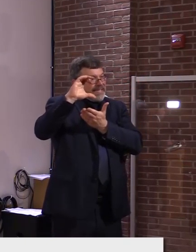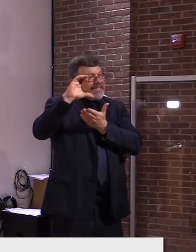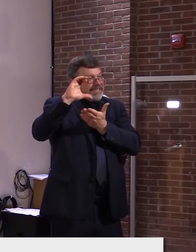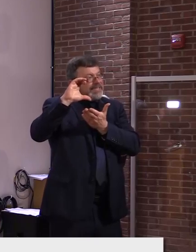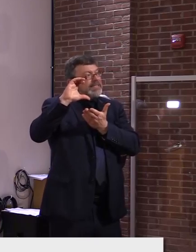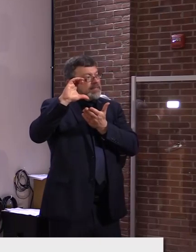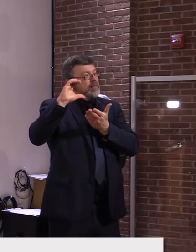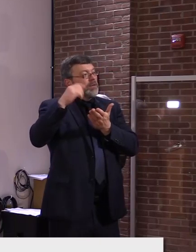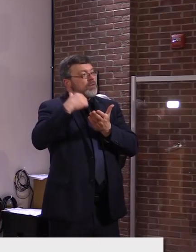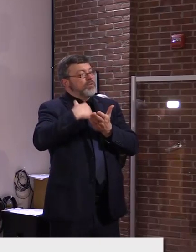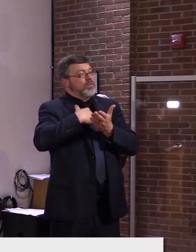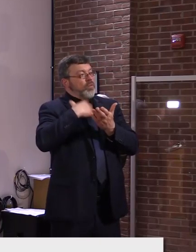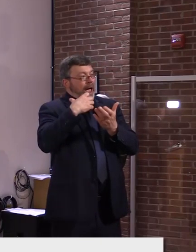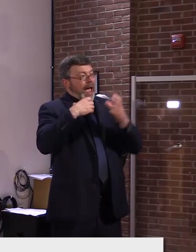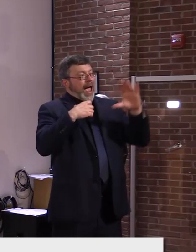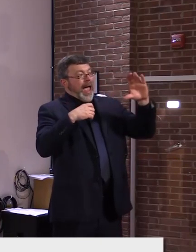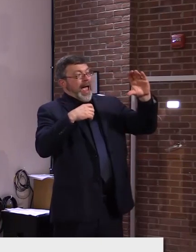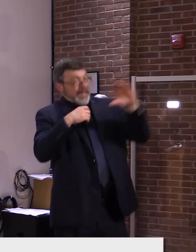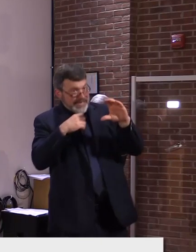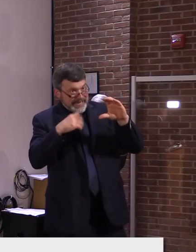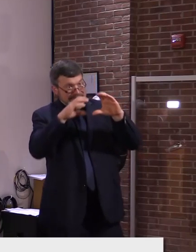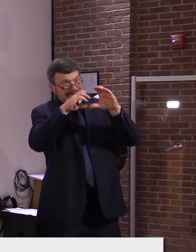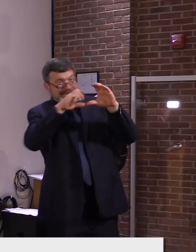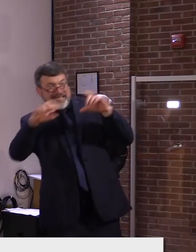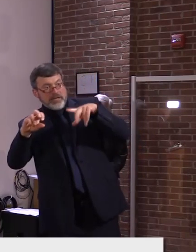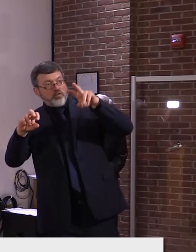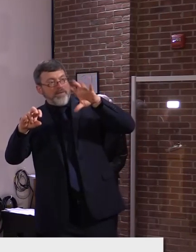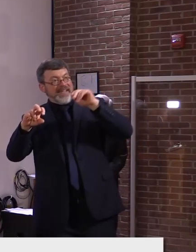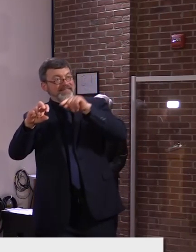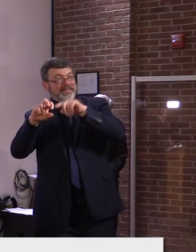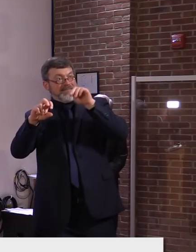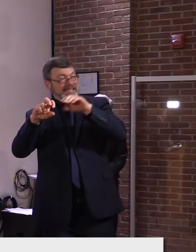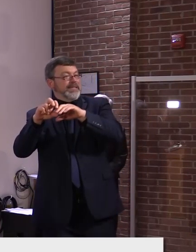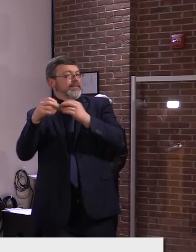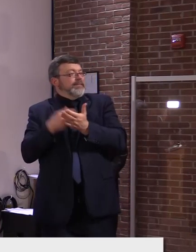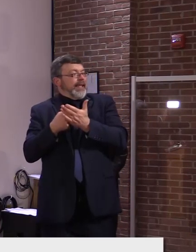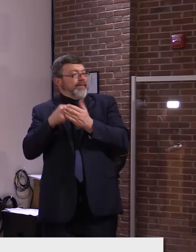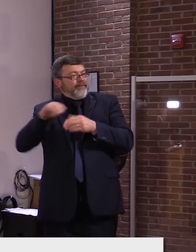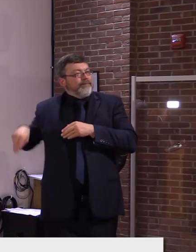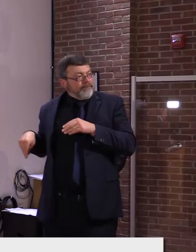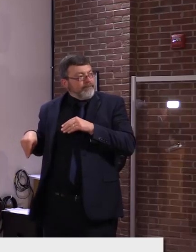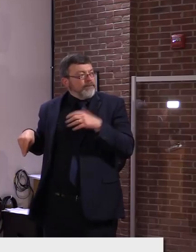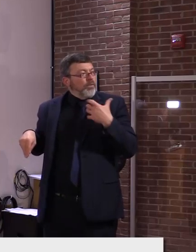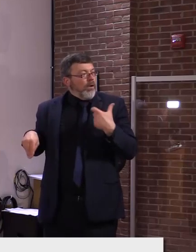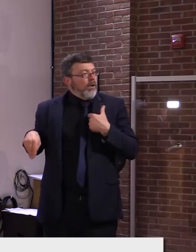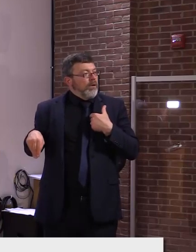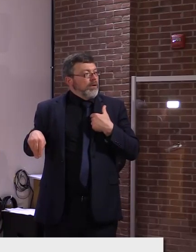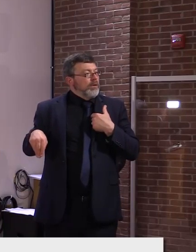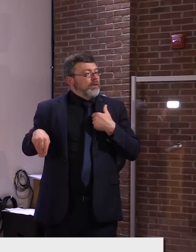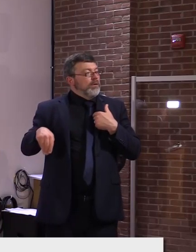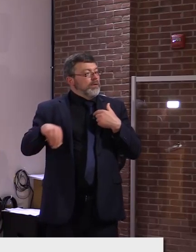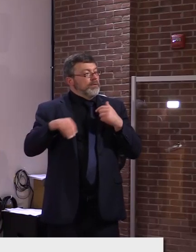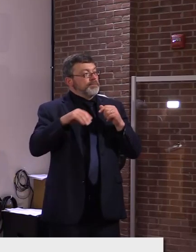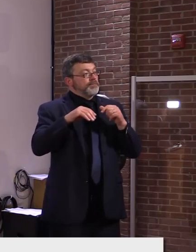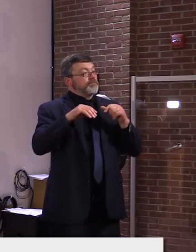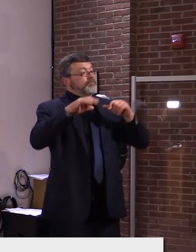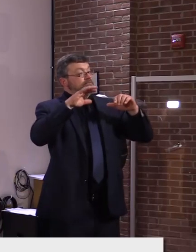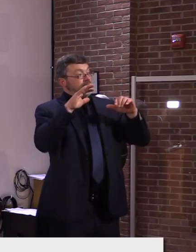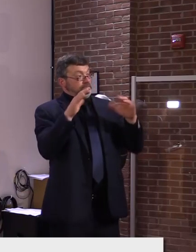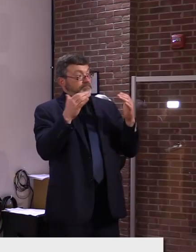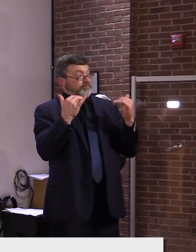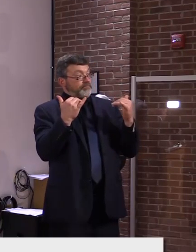$250 million for broadband. Now, in their intent language in the bill, it's not quite passed yet, but I think